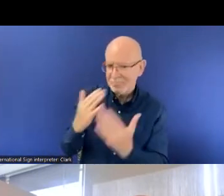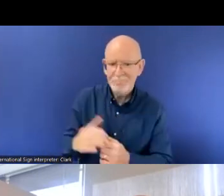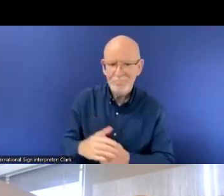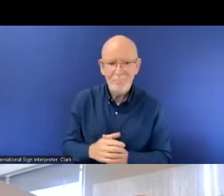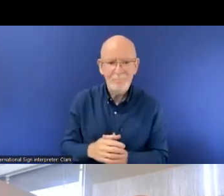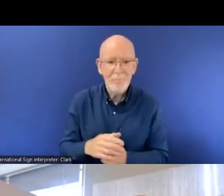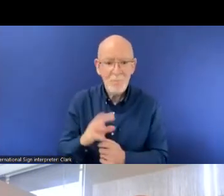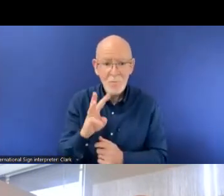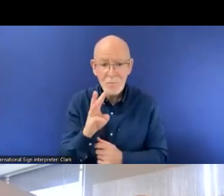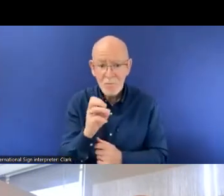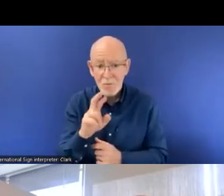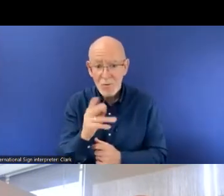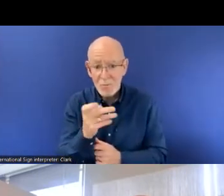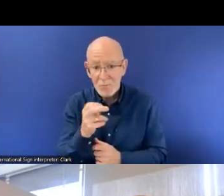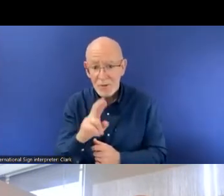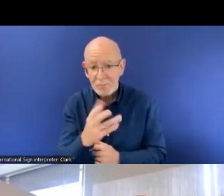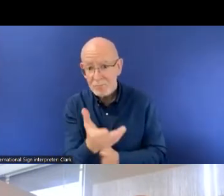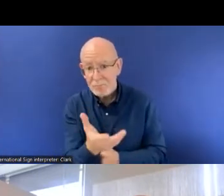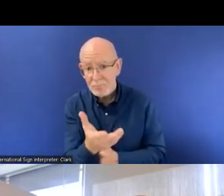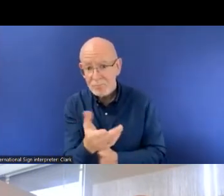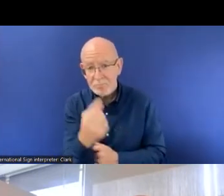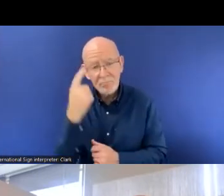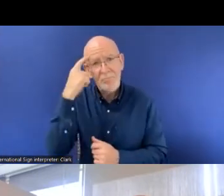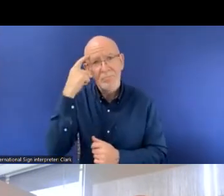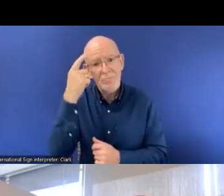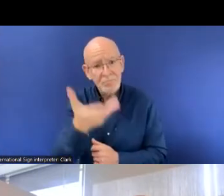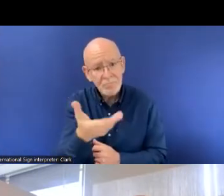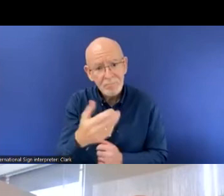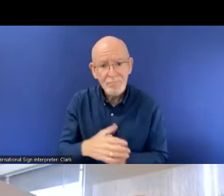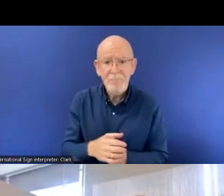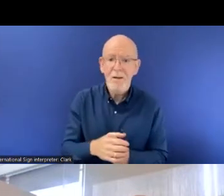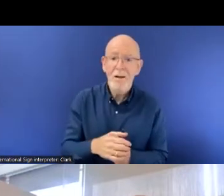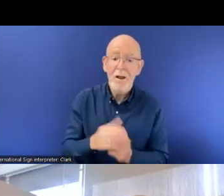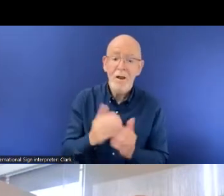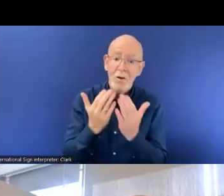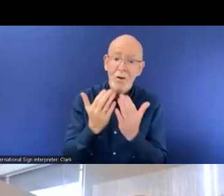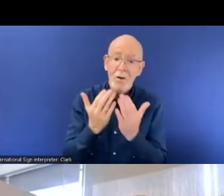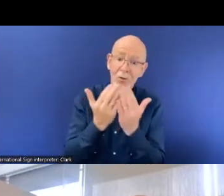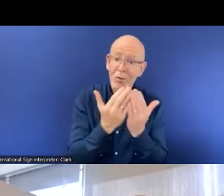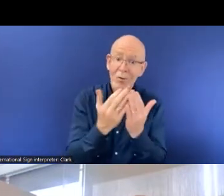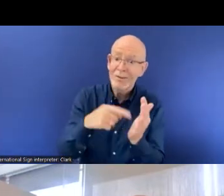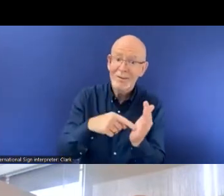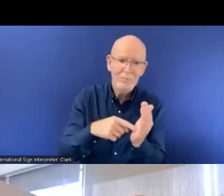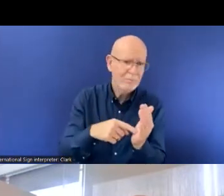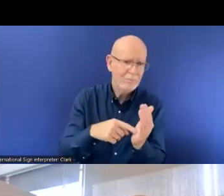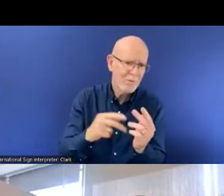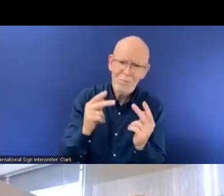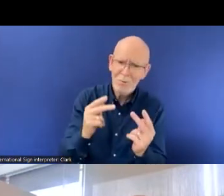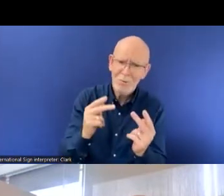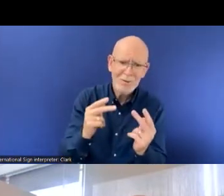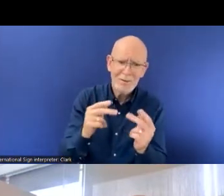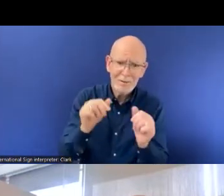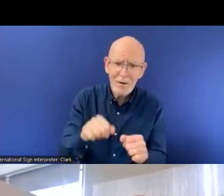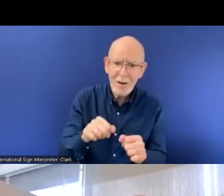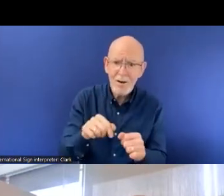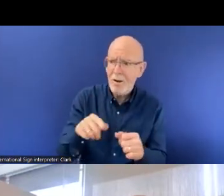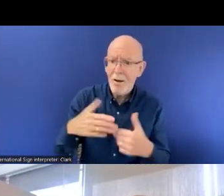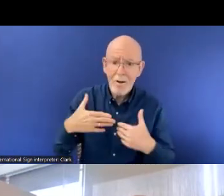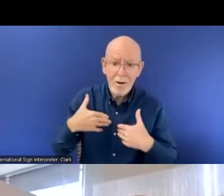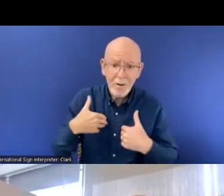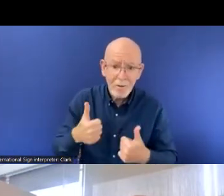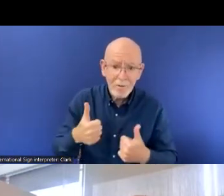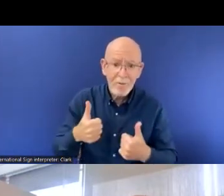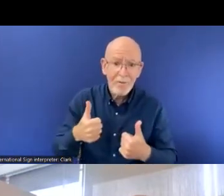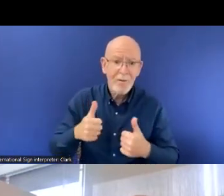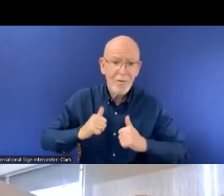their families and the wider community. So we need to focus more on health promoting initiatives at schools and other whole school